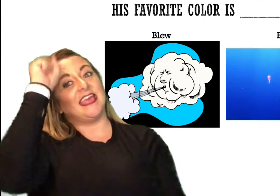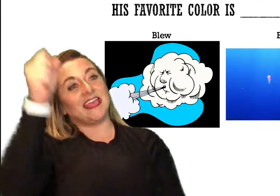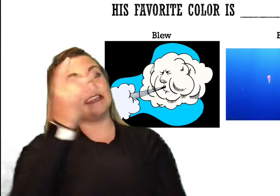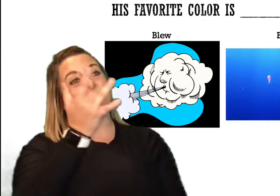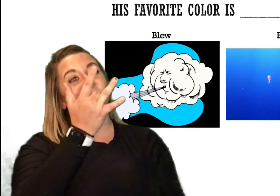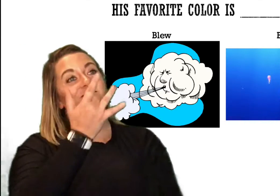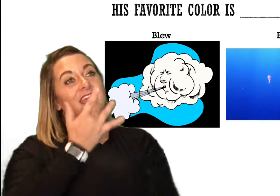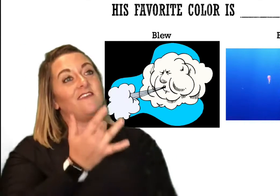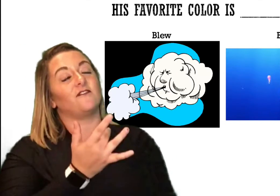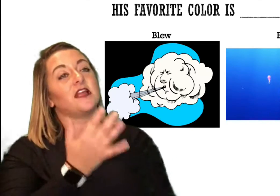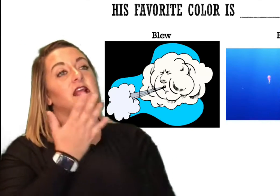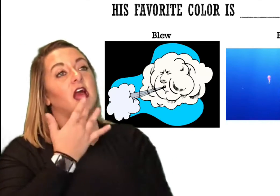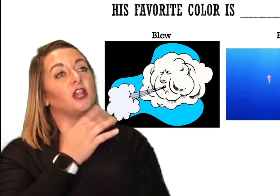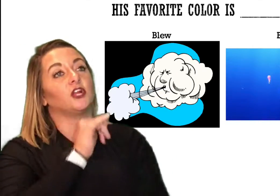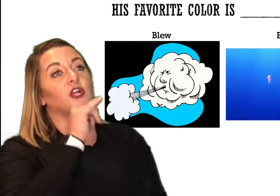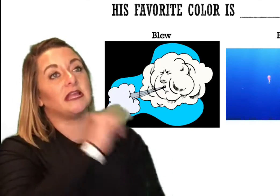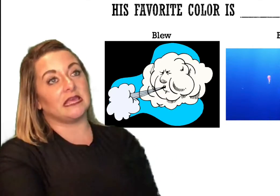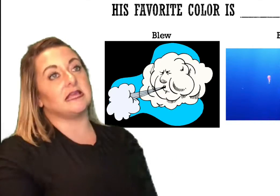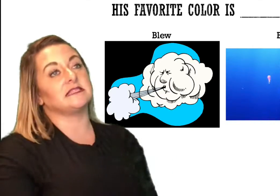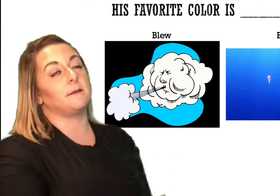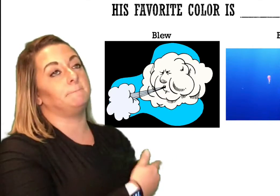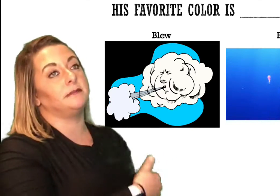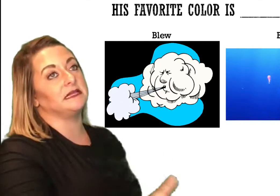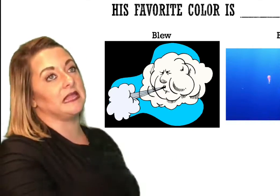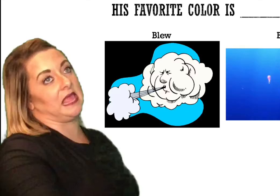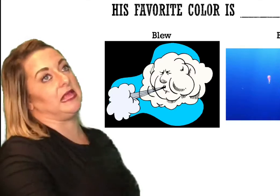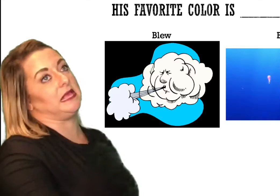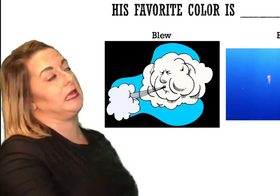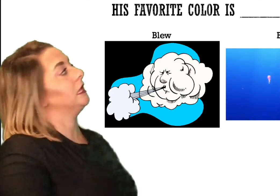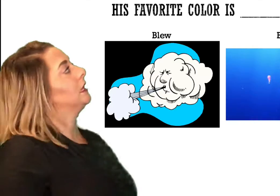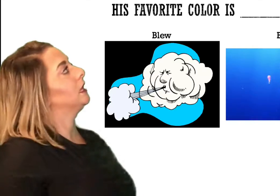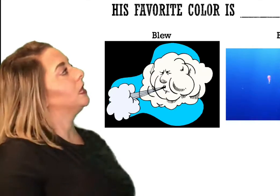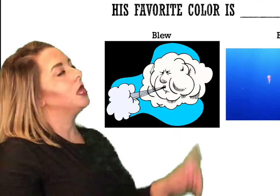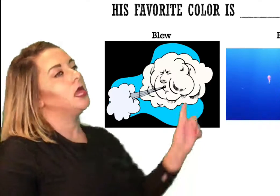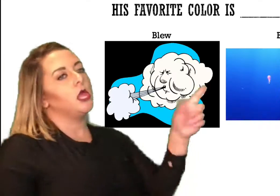sorry, his favorite color is blank.